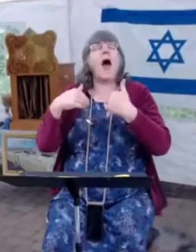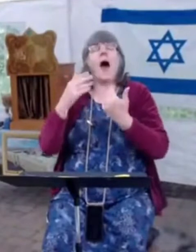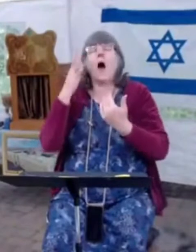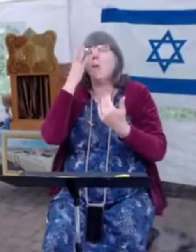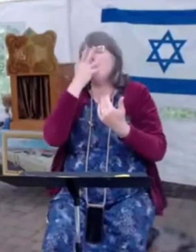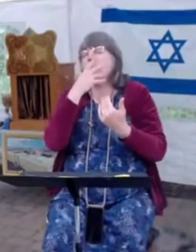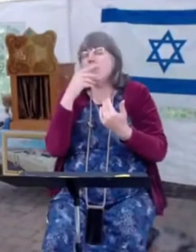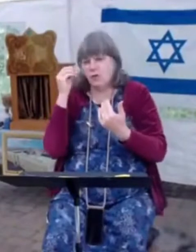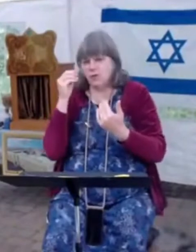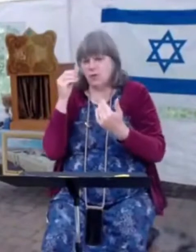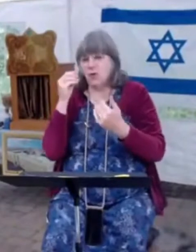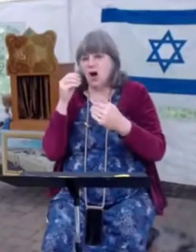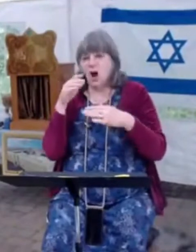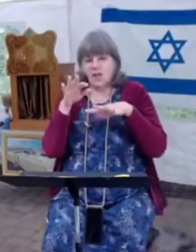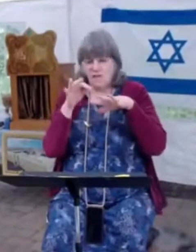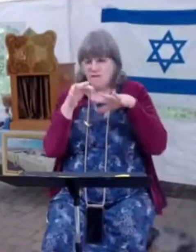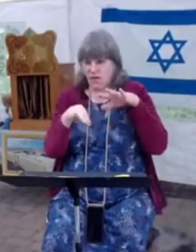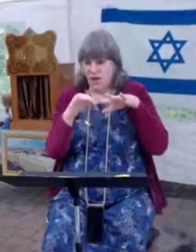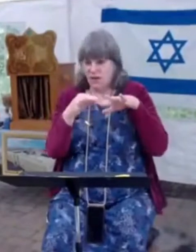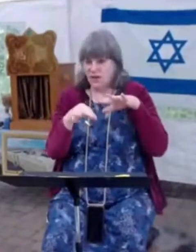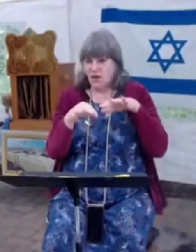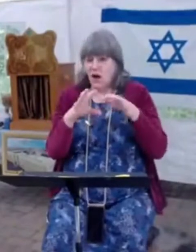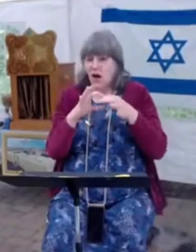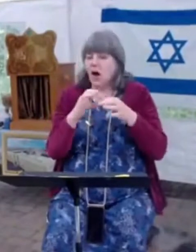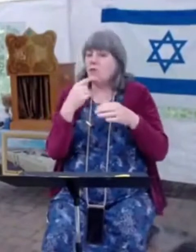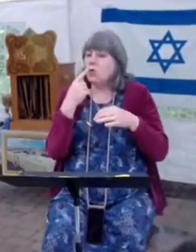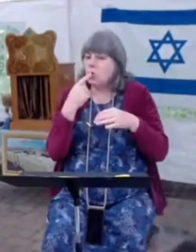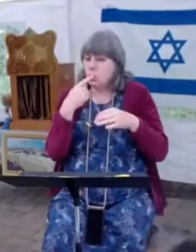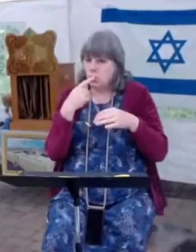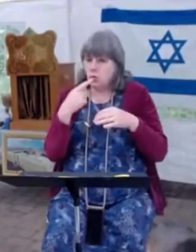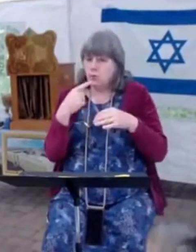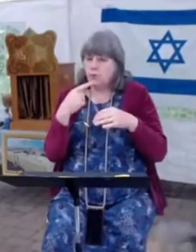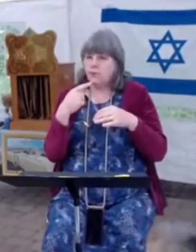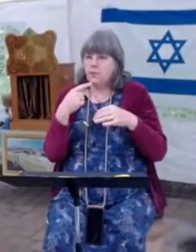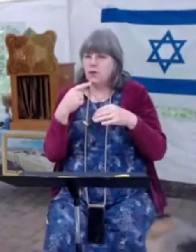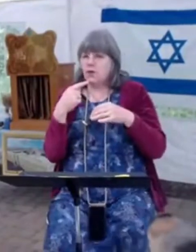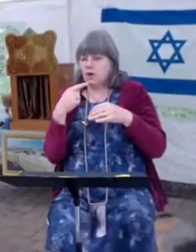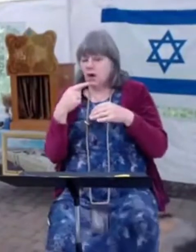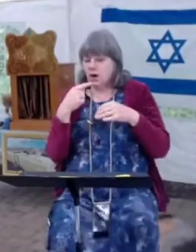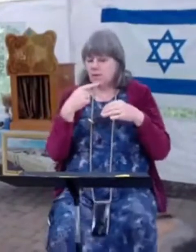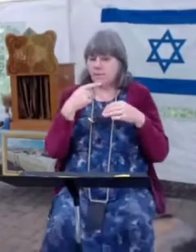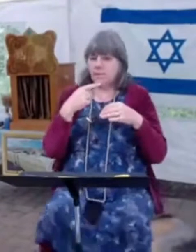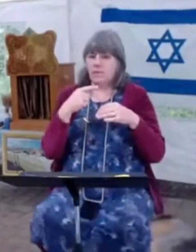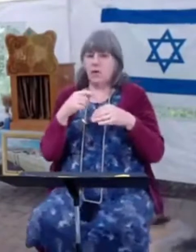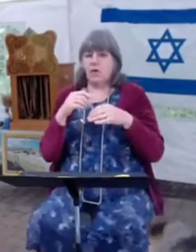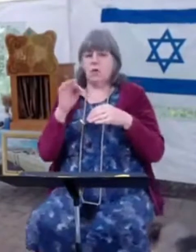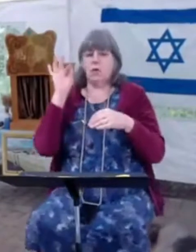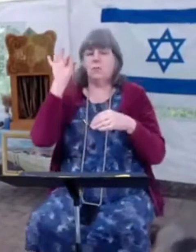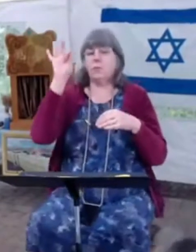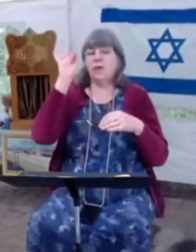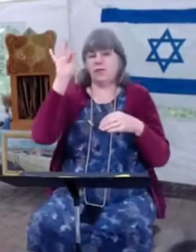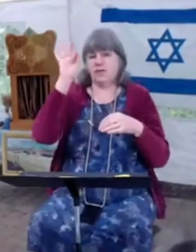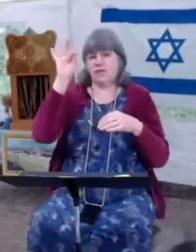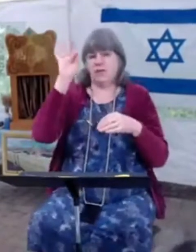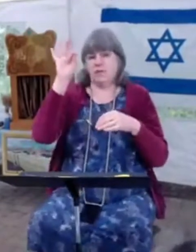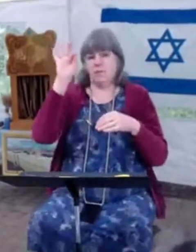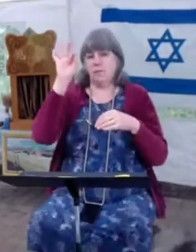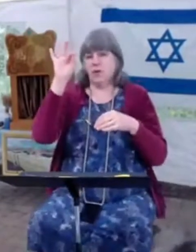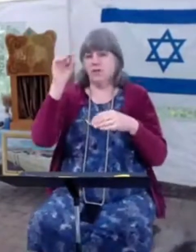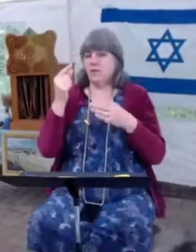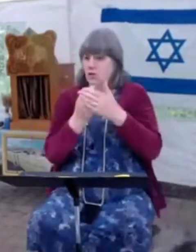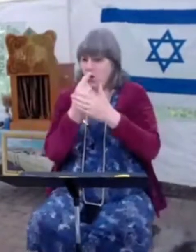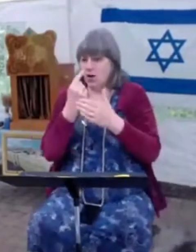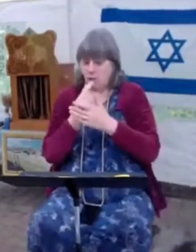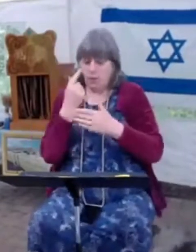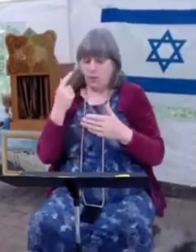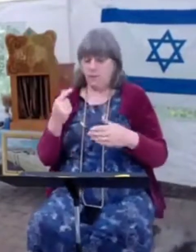news. Proclaiming, and the good news is, we have a definition, proclaiming shalom. Good